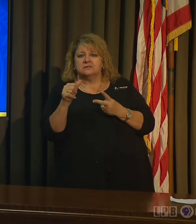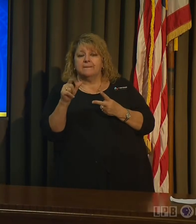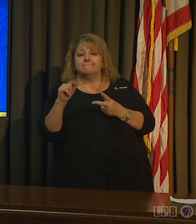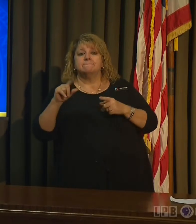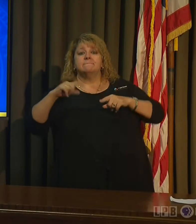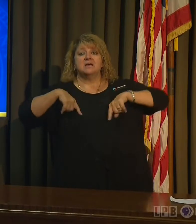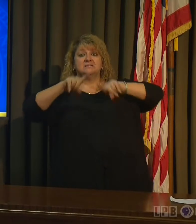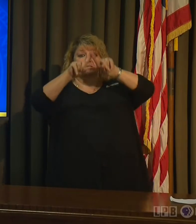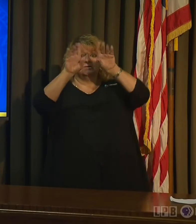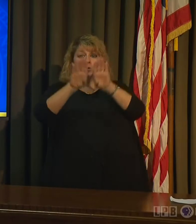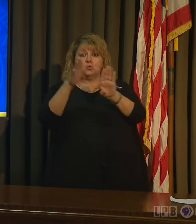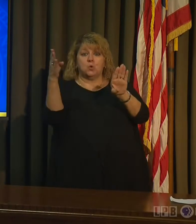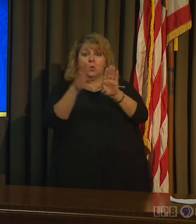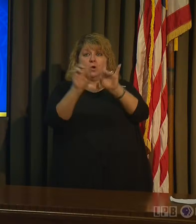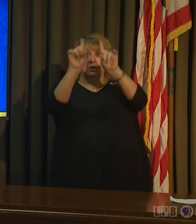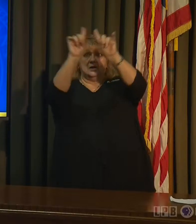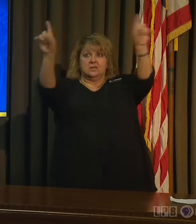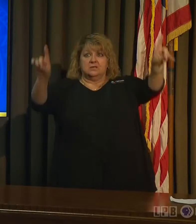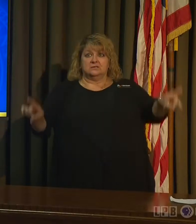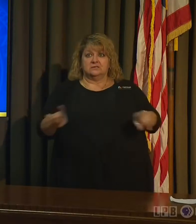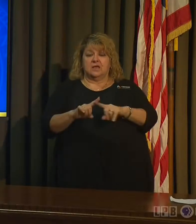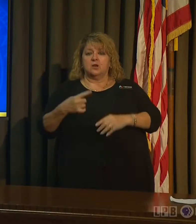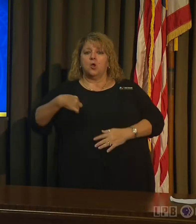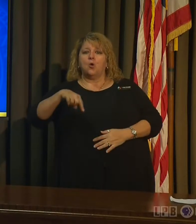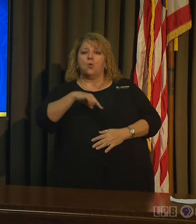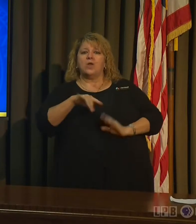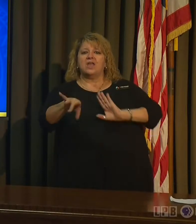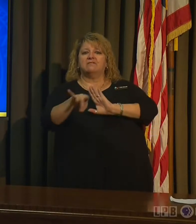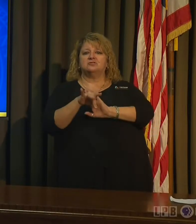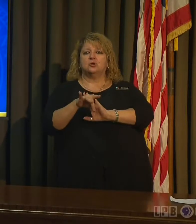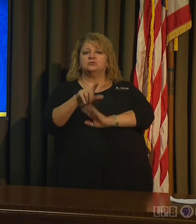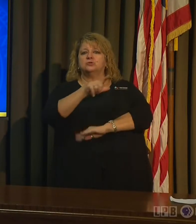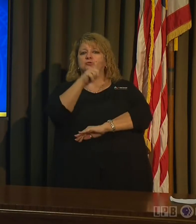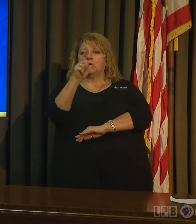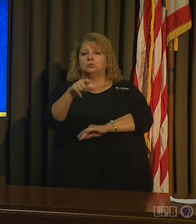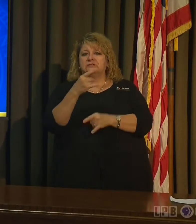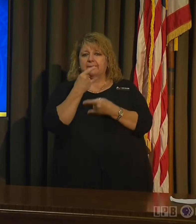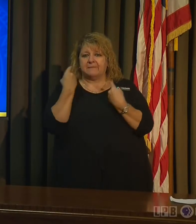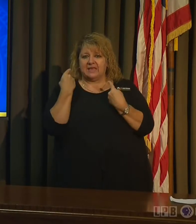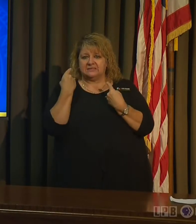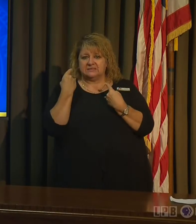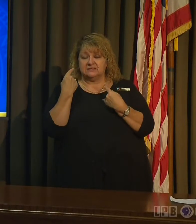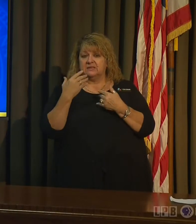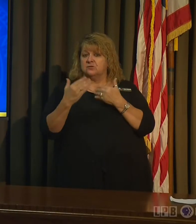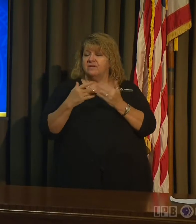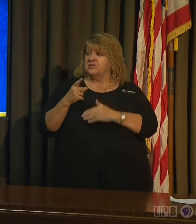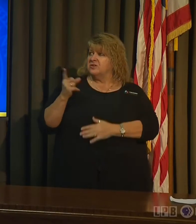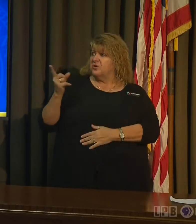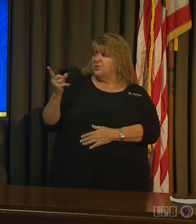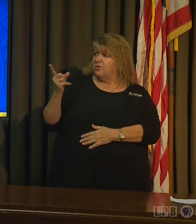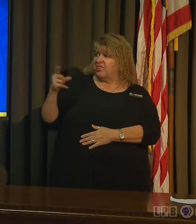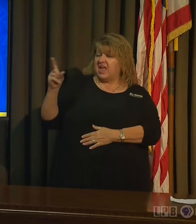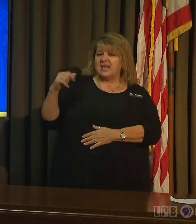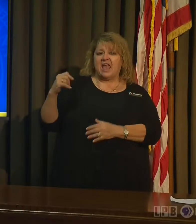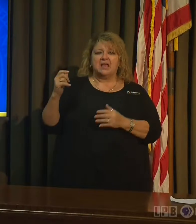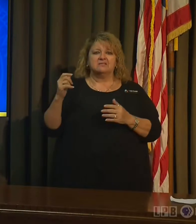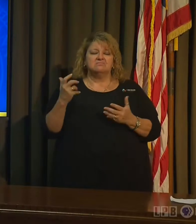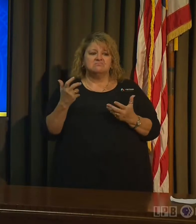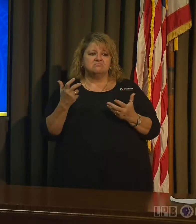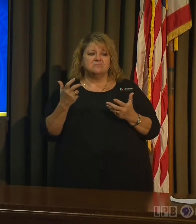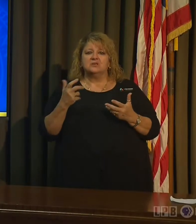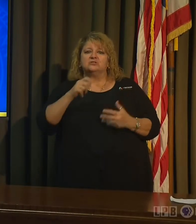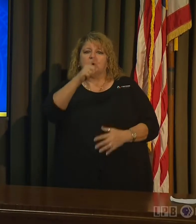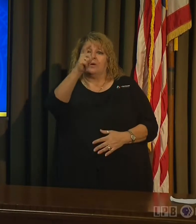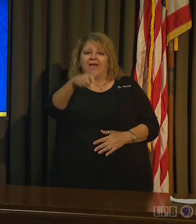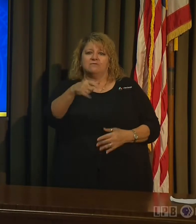opted out. Now, even if they were to opt out, obviously people have the ability to wear